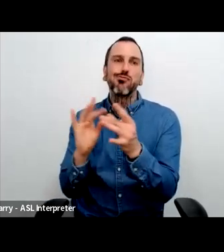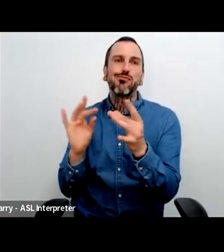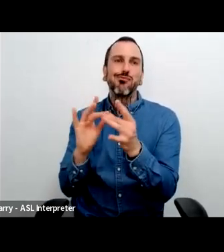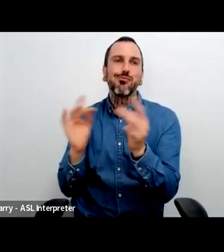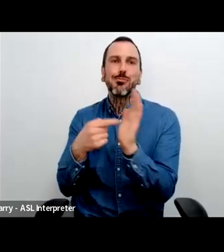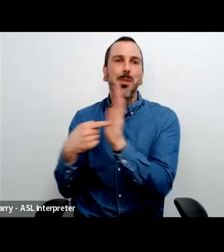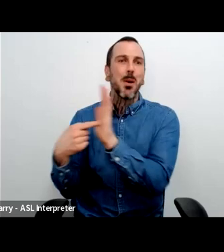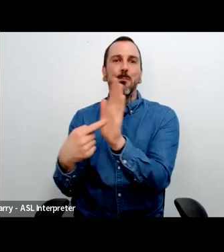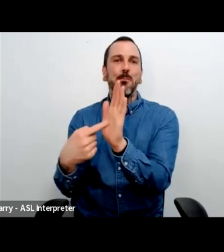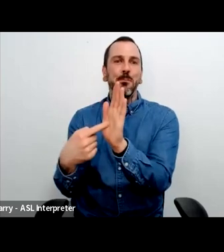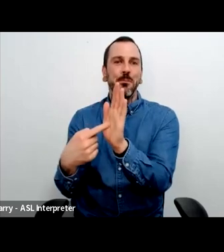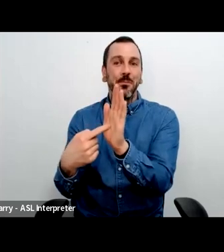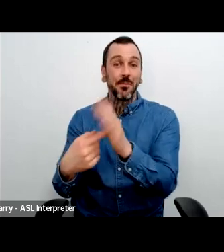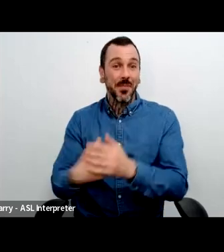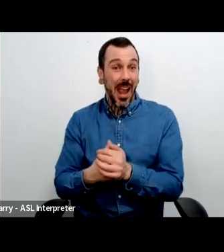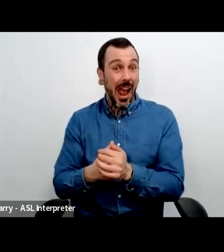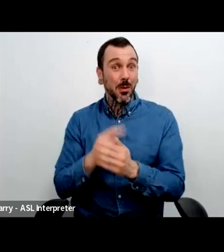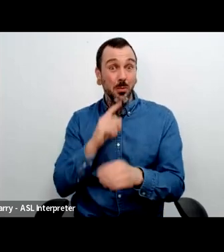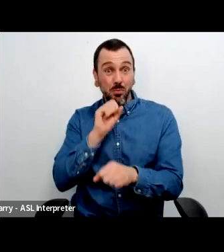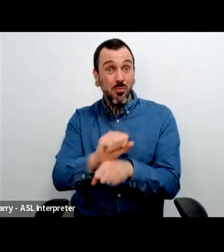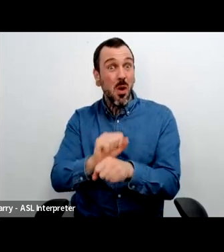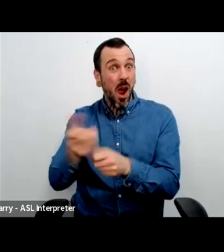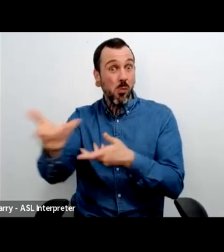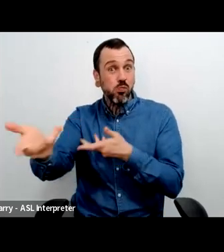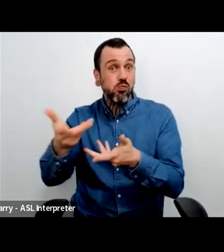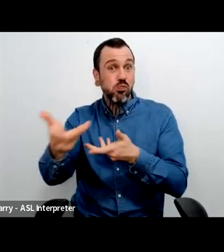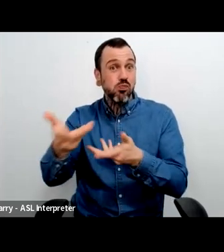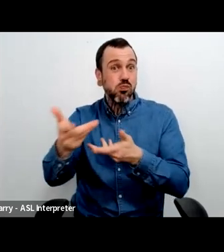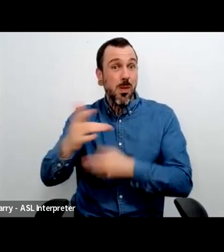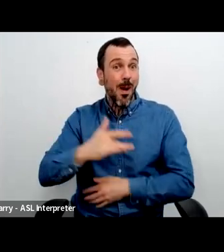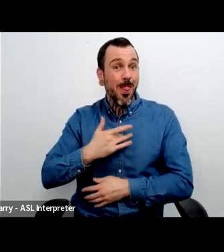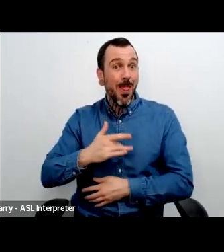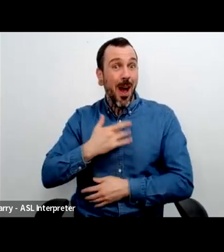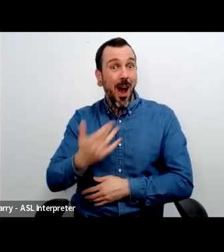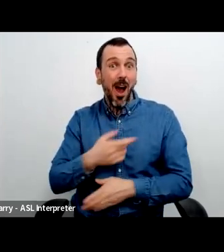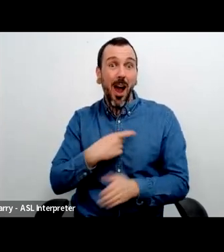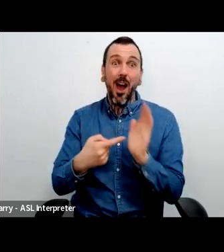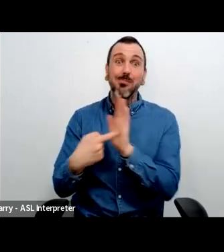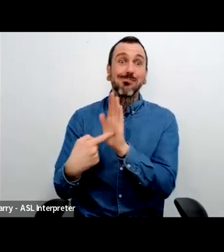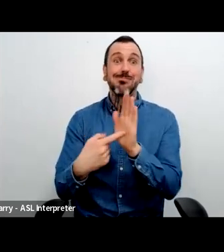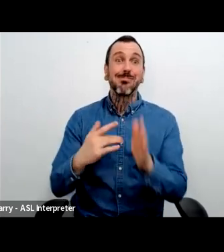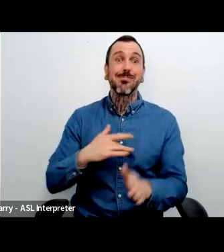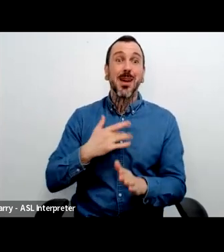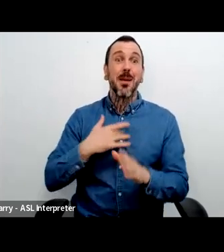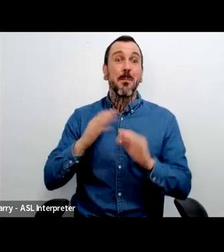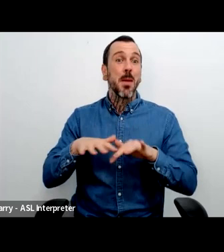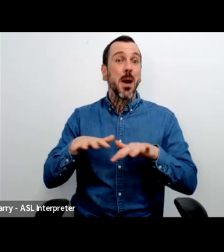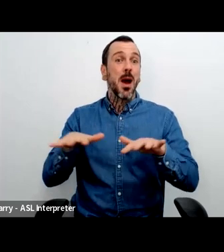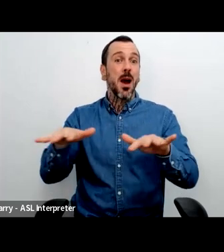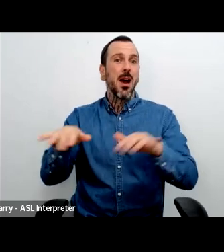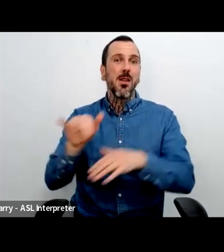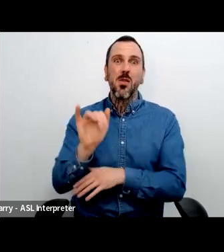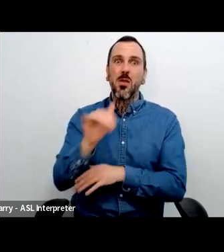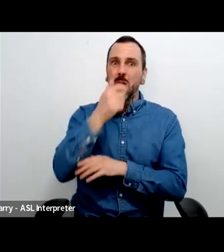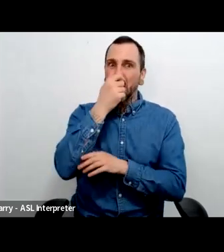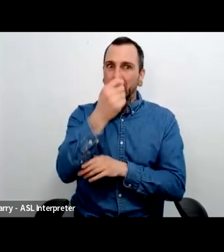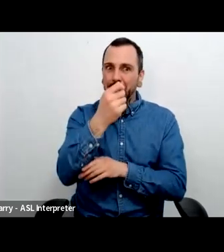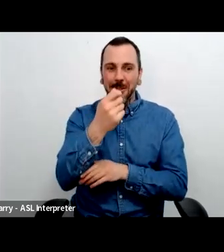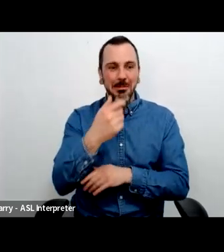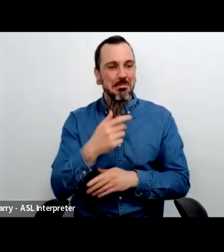exchange is very interesting, and I have to say I'm quite curious to see where it